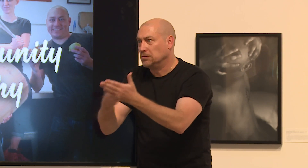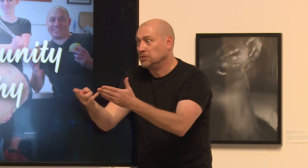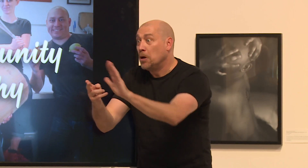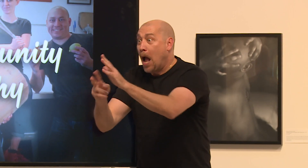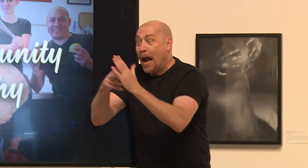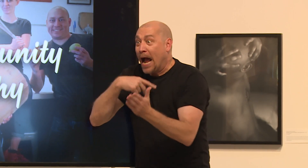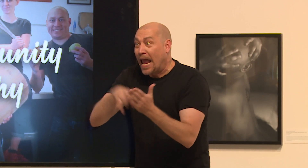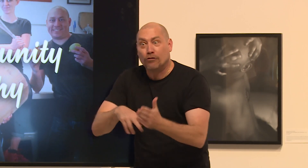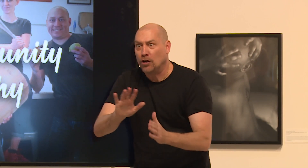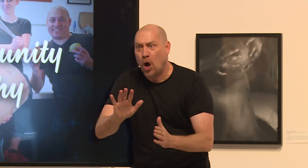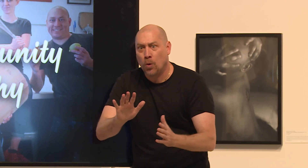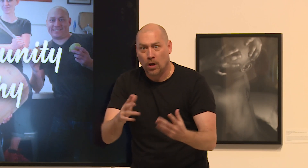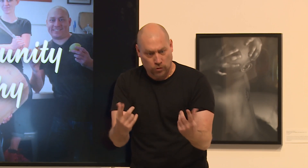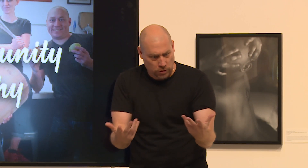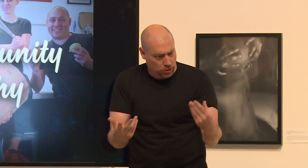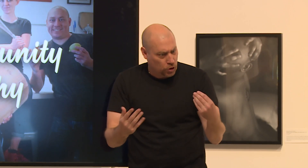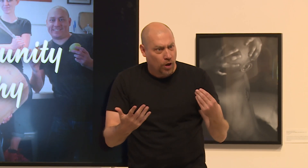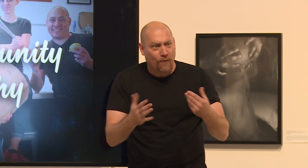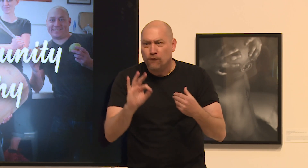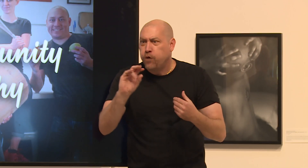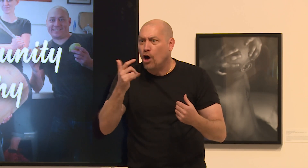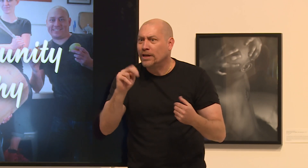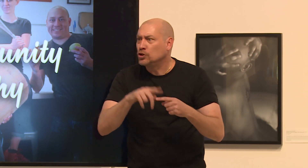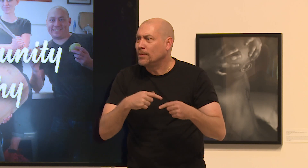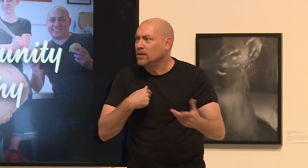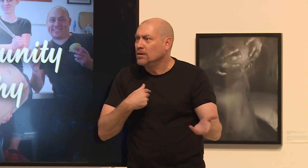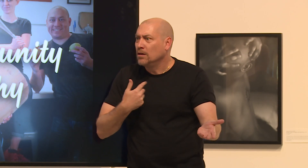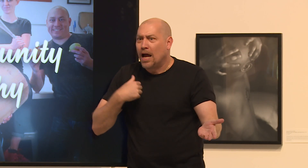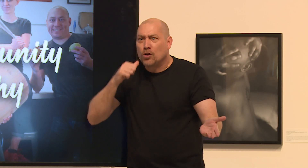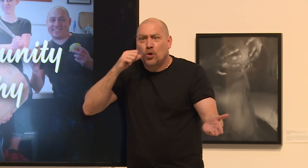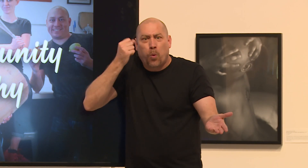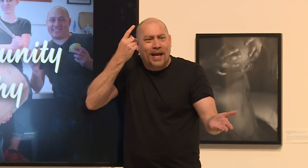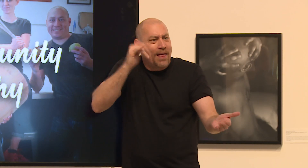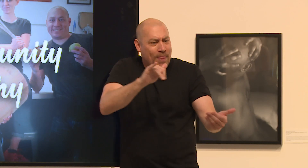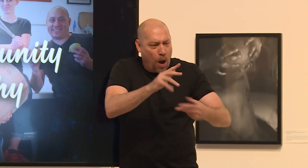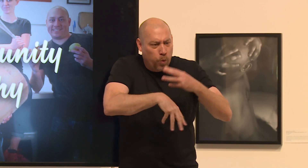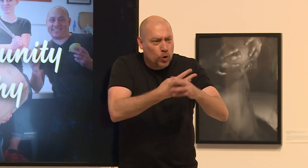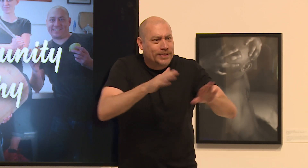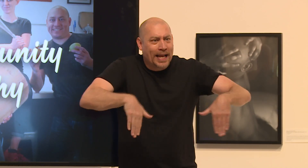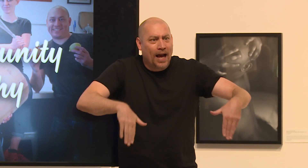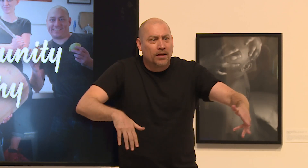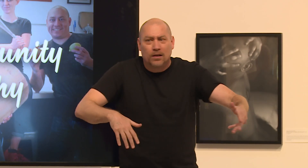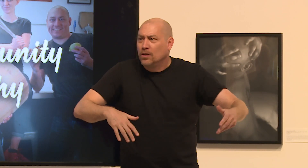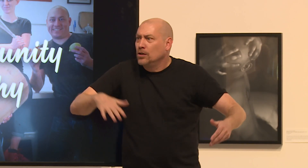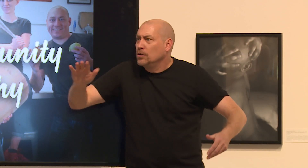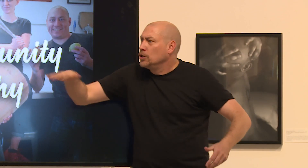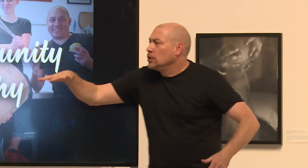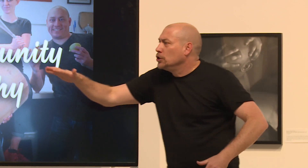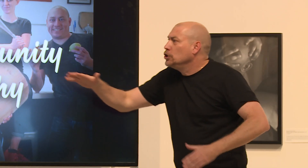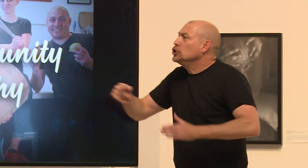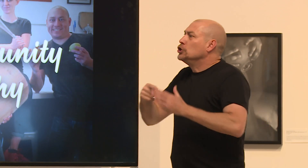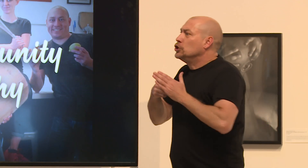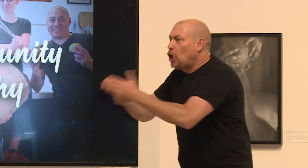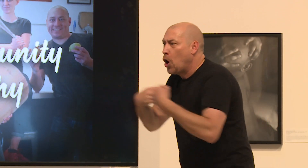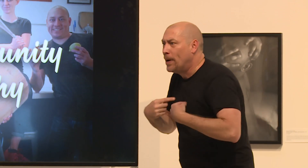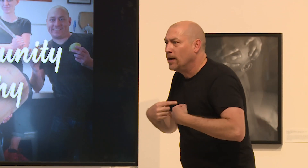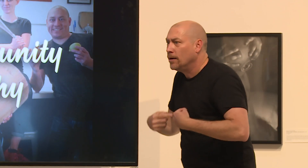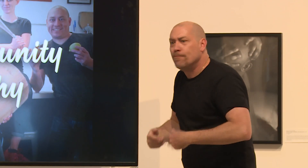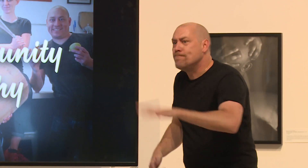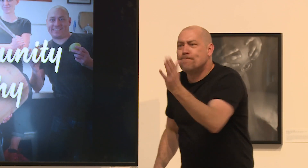understand it. I mean, I could read, but it was like French to me. I don't understand what any of this vocabulary is. And I kept saying, show me.